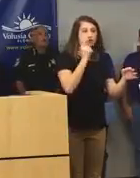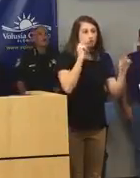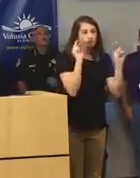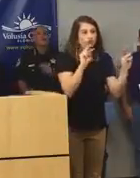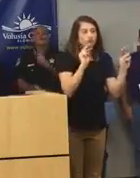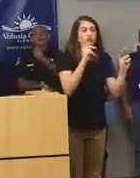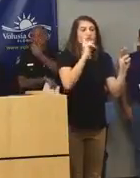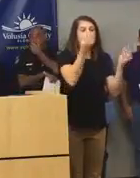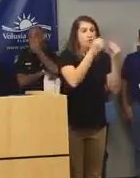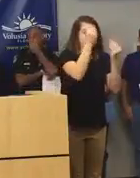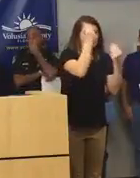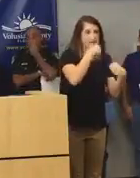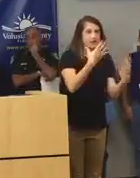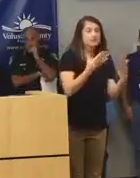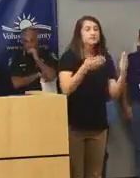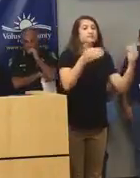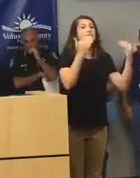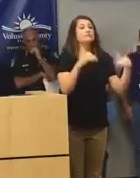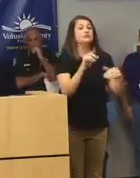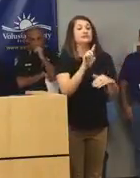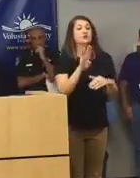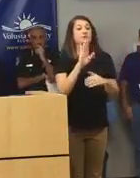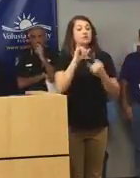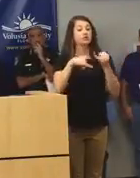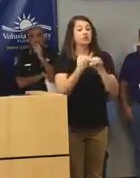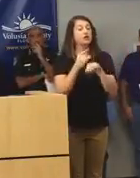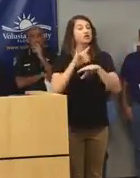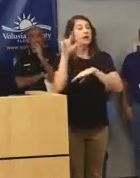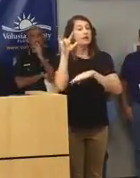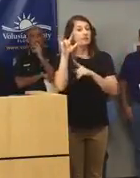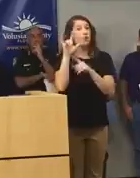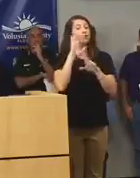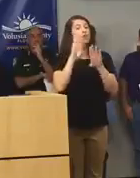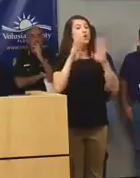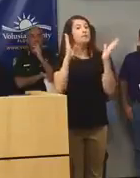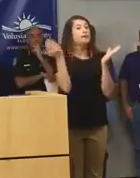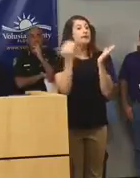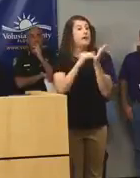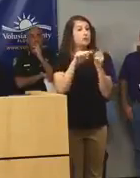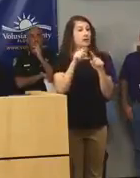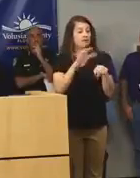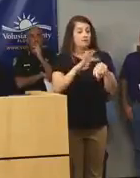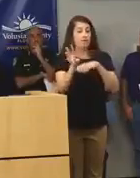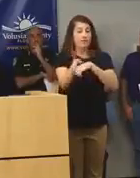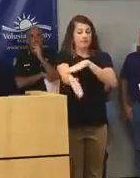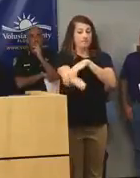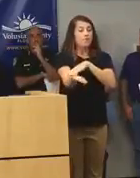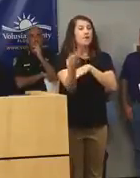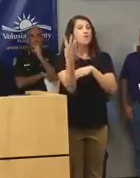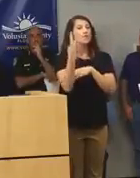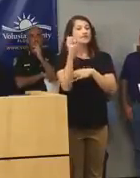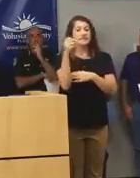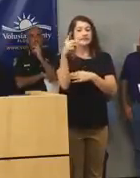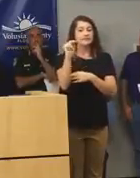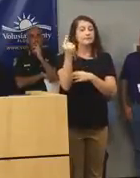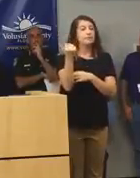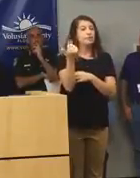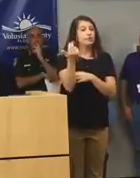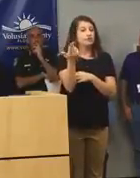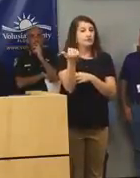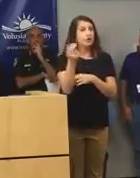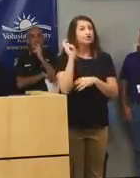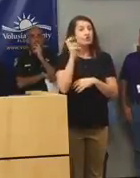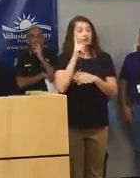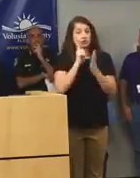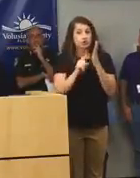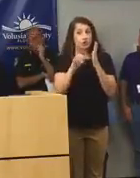tuned for updates. The Daytona Beach International Airport will reopen at 4 a.m. Wednesday, September 13th. Travelers